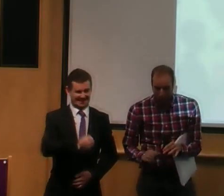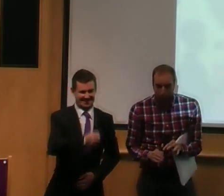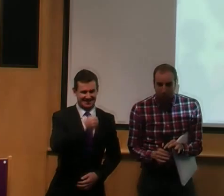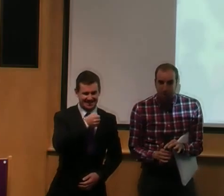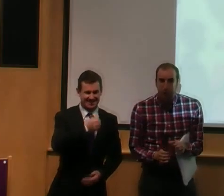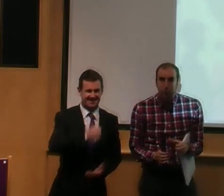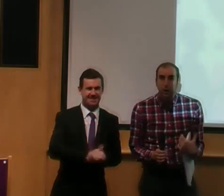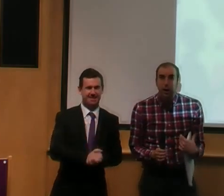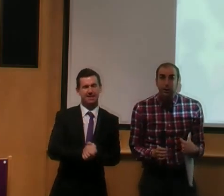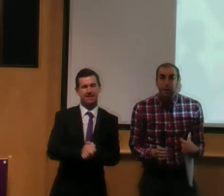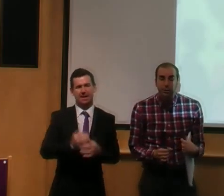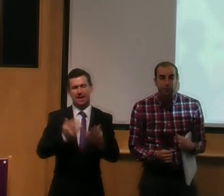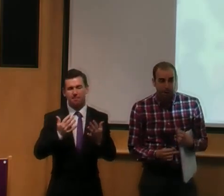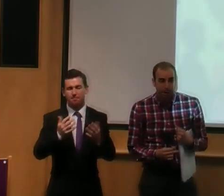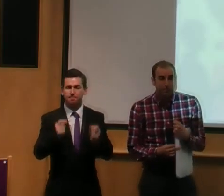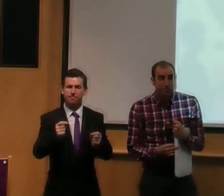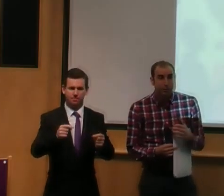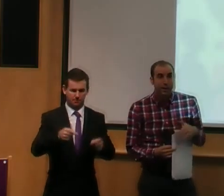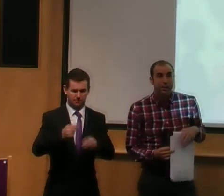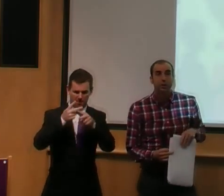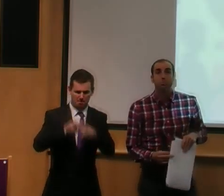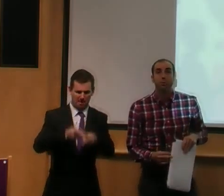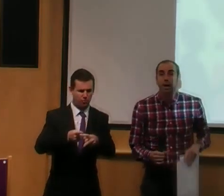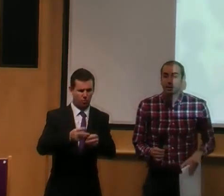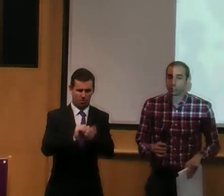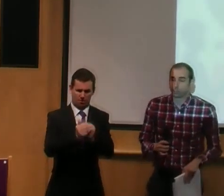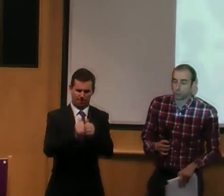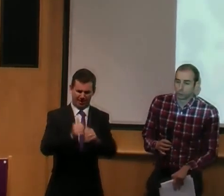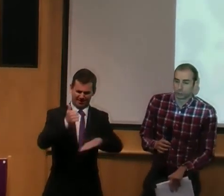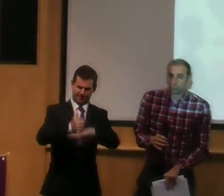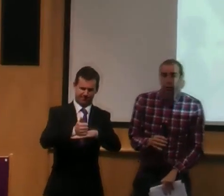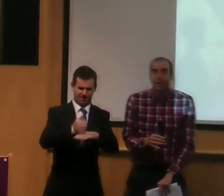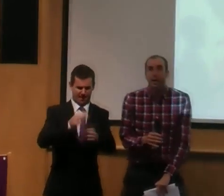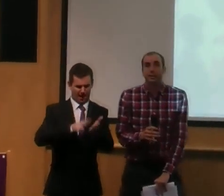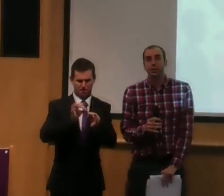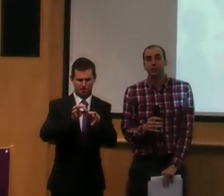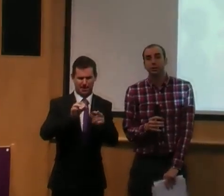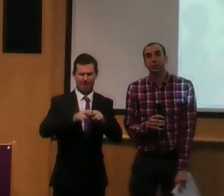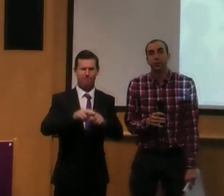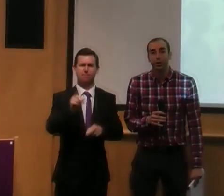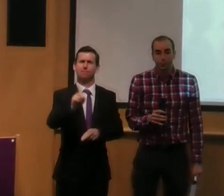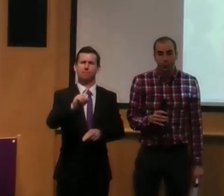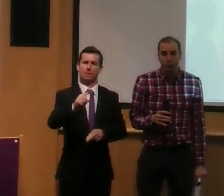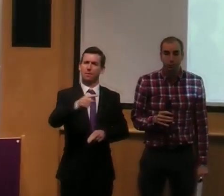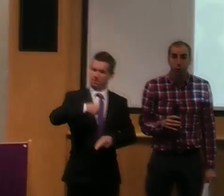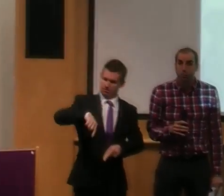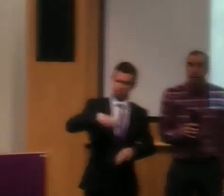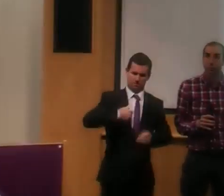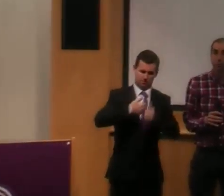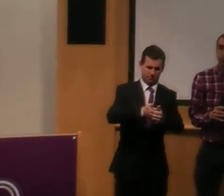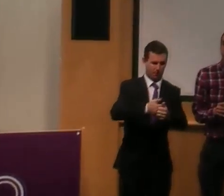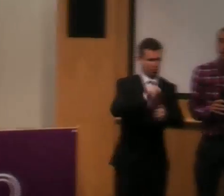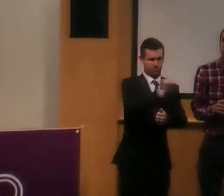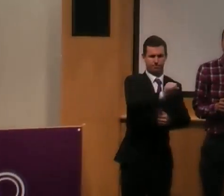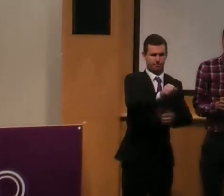So, the Mentoring and Befriending Foundation provides support to organisations who run mentoring and befriending projects, and